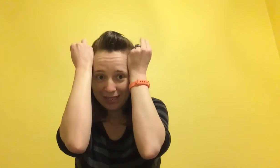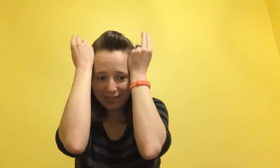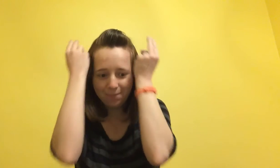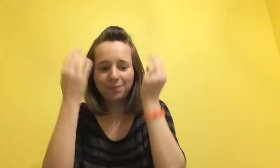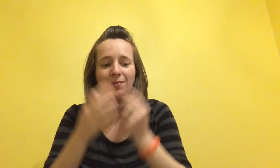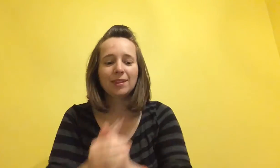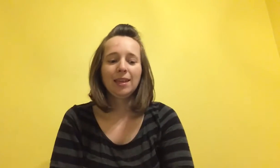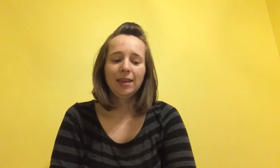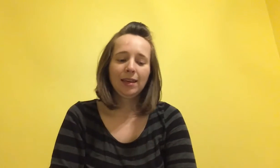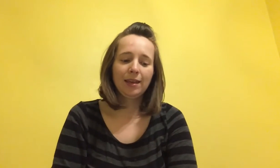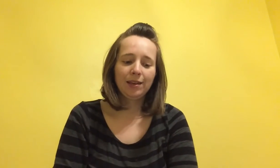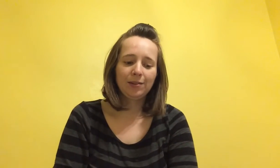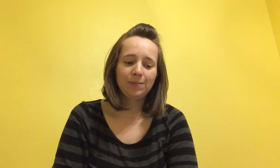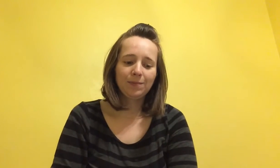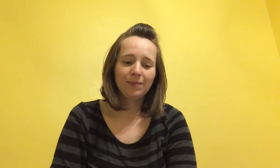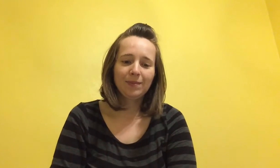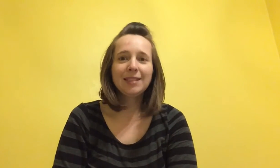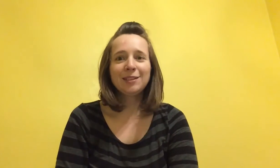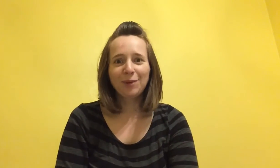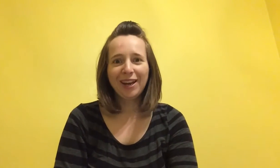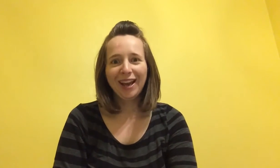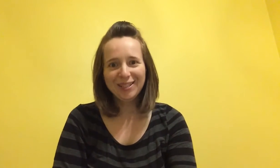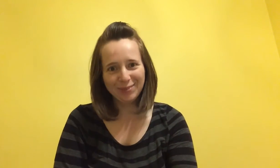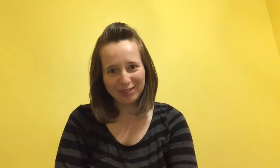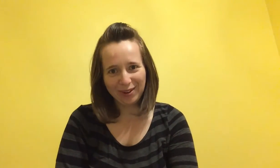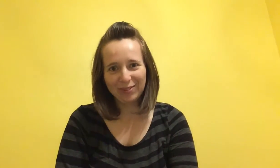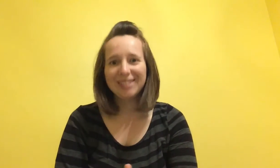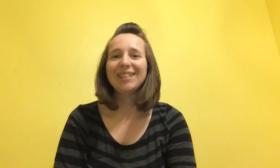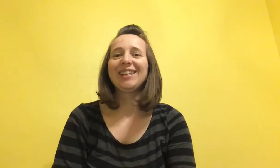bunny. This is my husband's favorite sign,